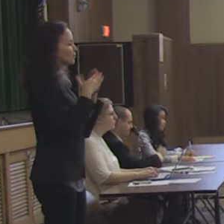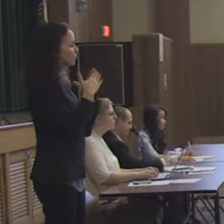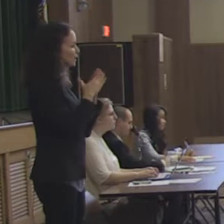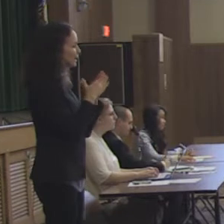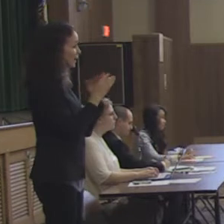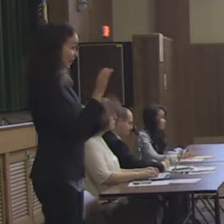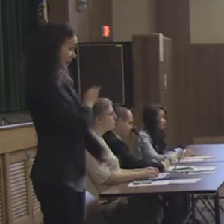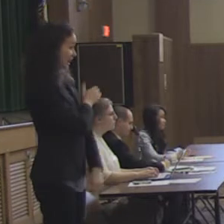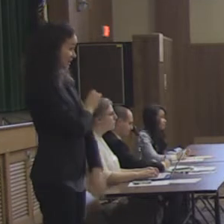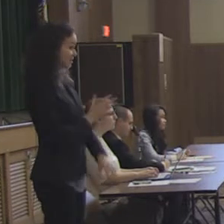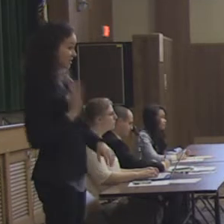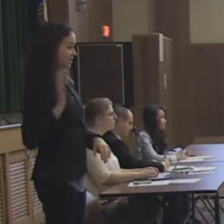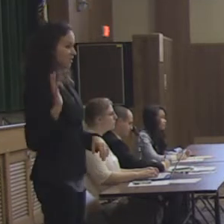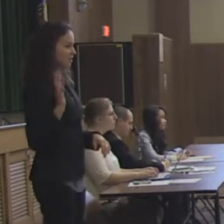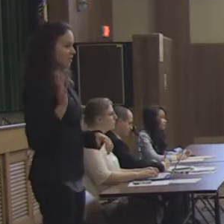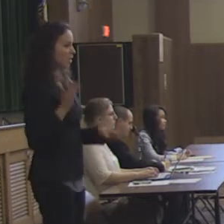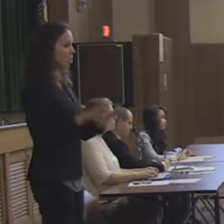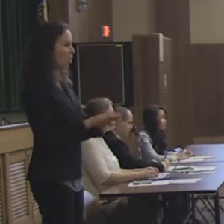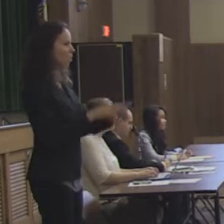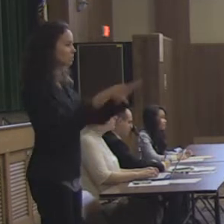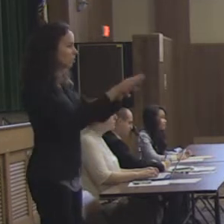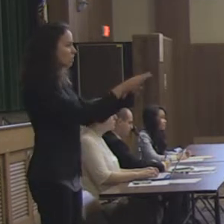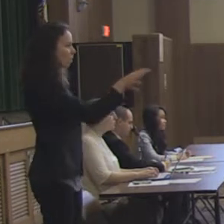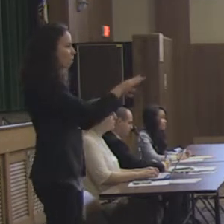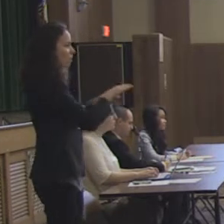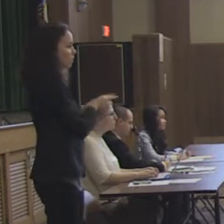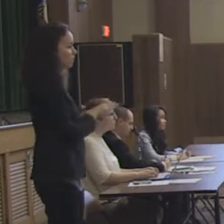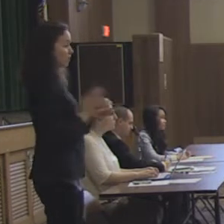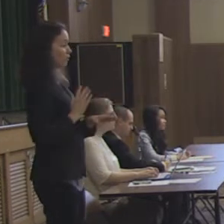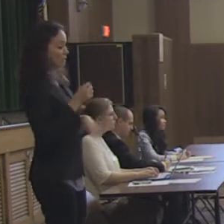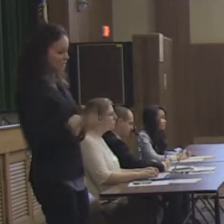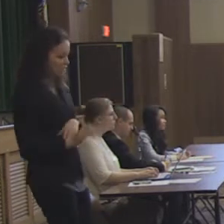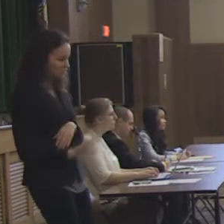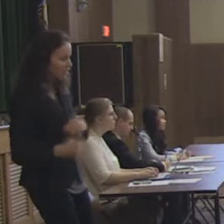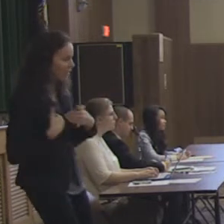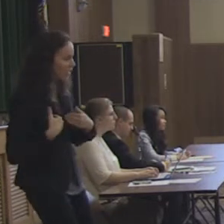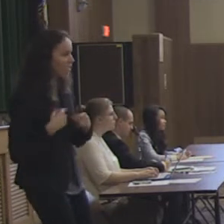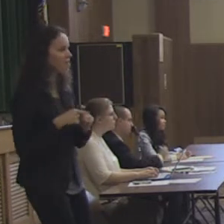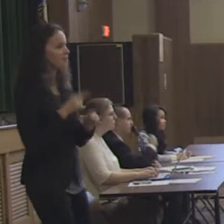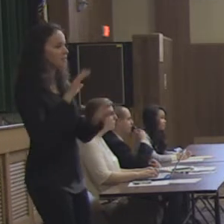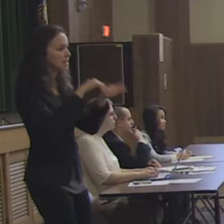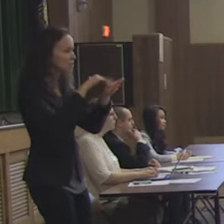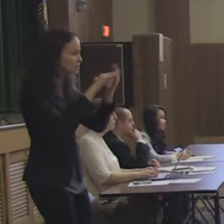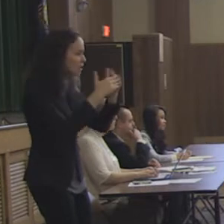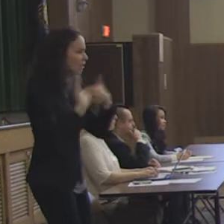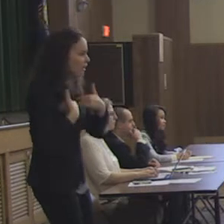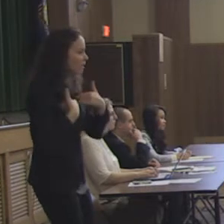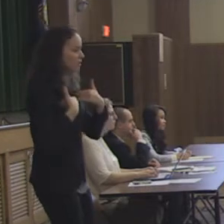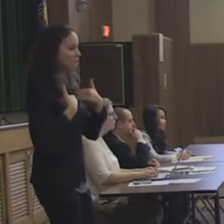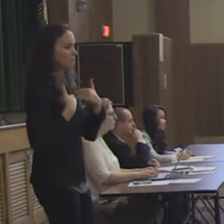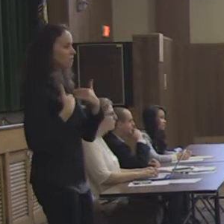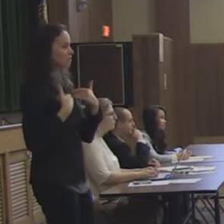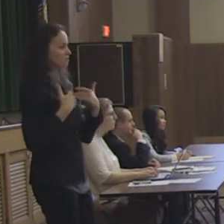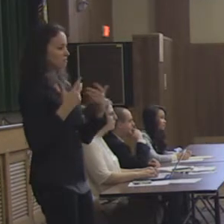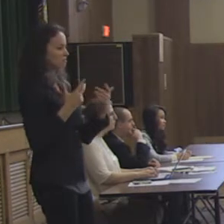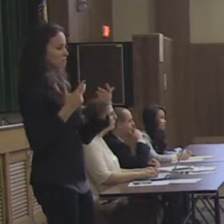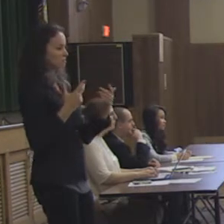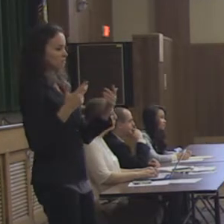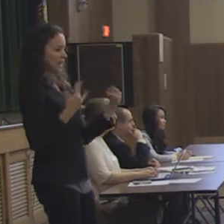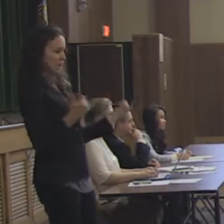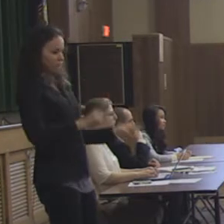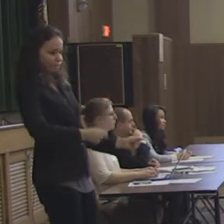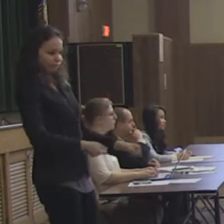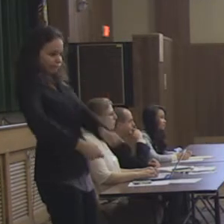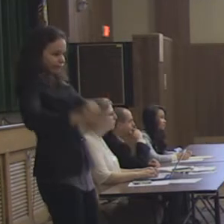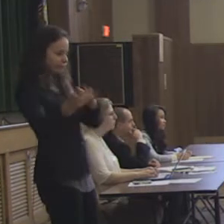all closed in the north side, the south side, downtown. Mm-hmm. So something's already working on the